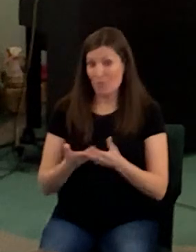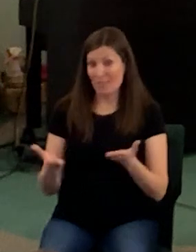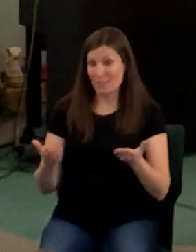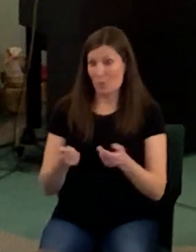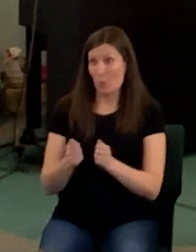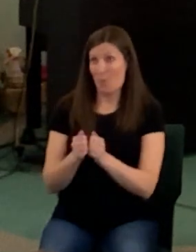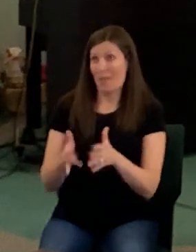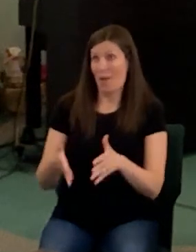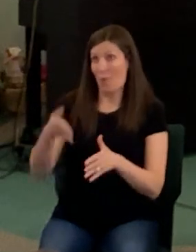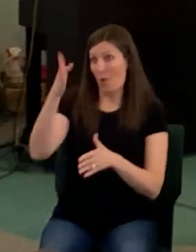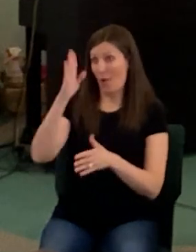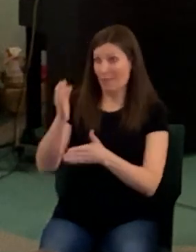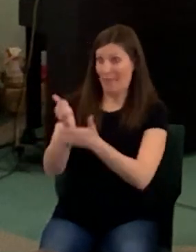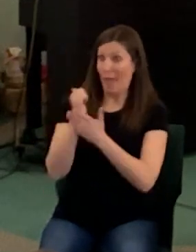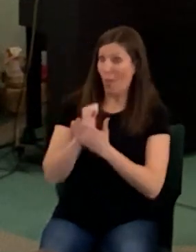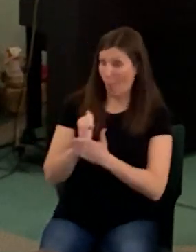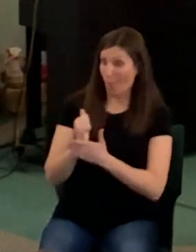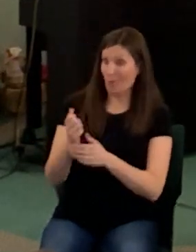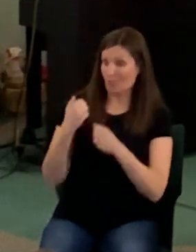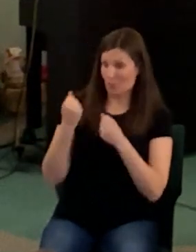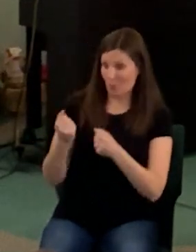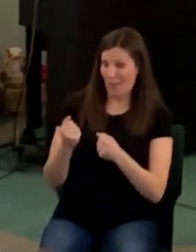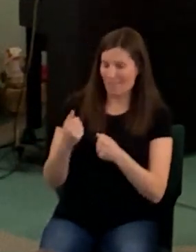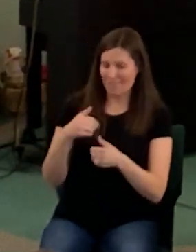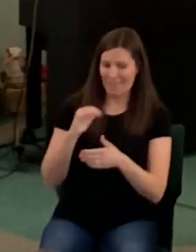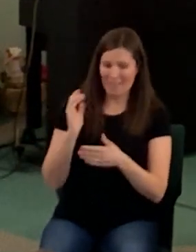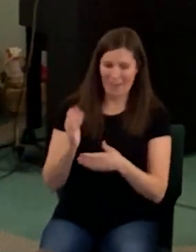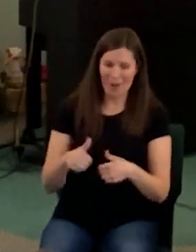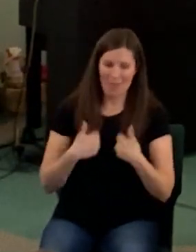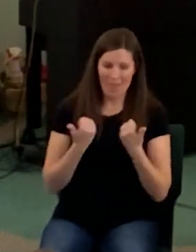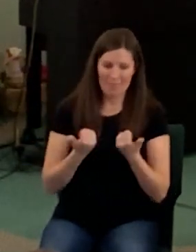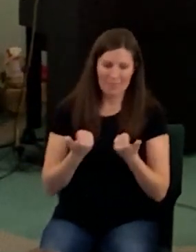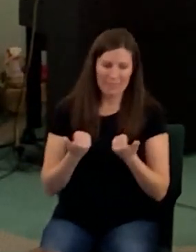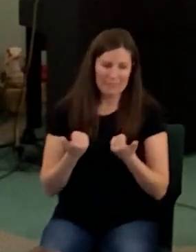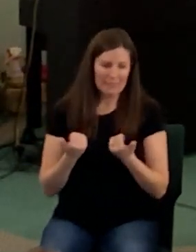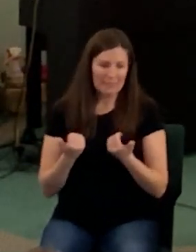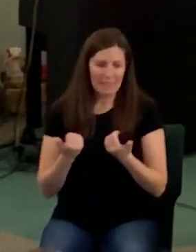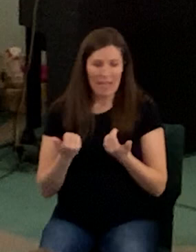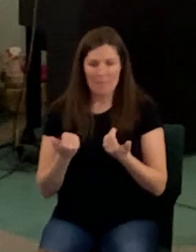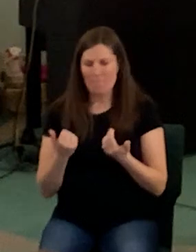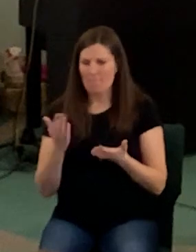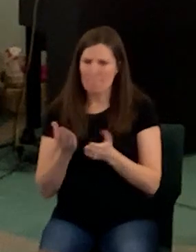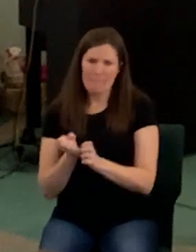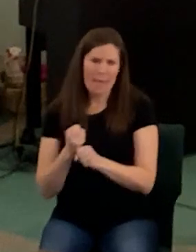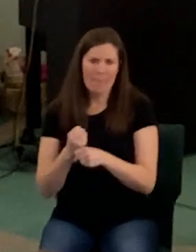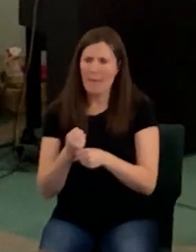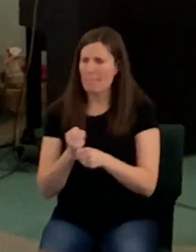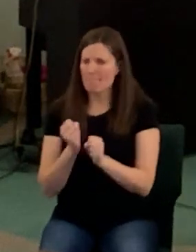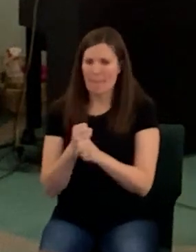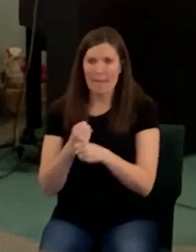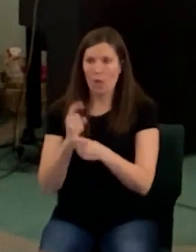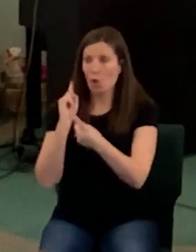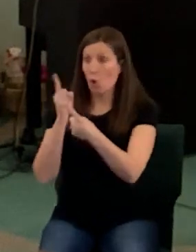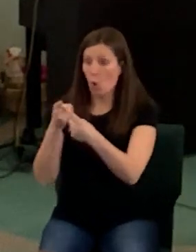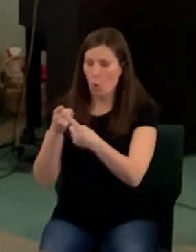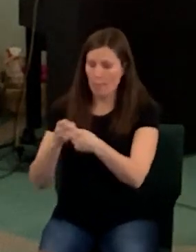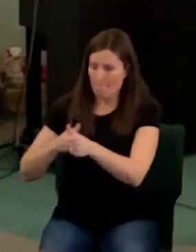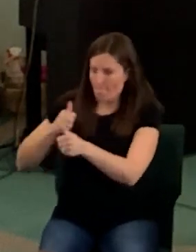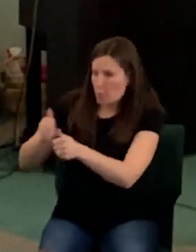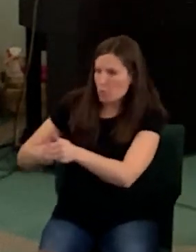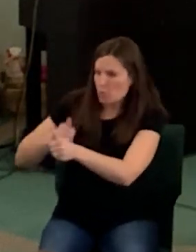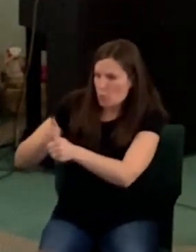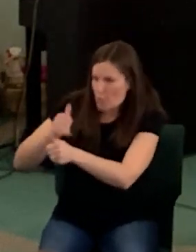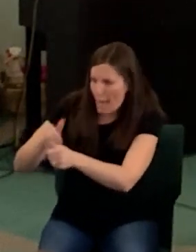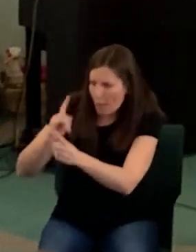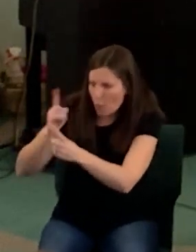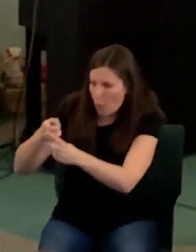help in our lives. We sometimes fall into the habit of making a goal and charting a course, and then we start pursuing that course, and we